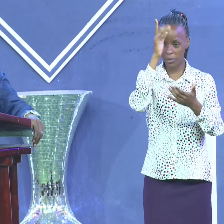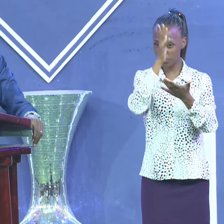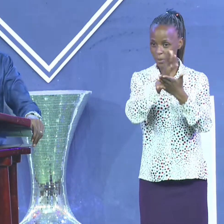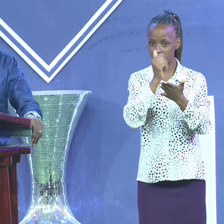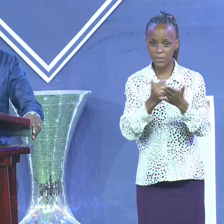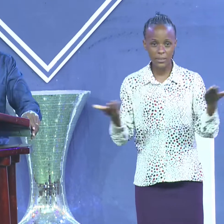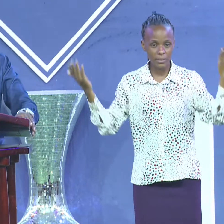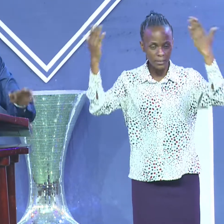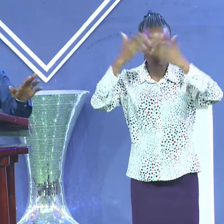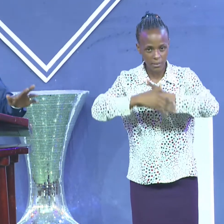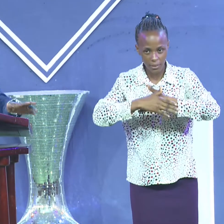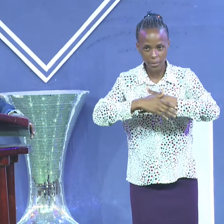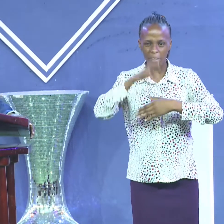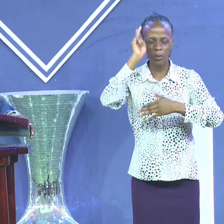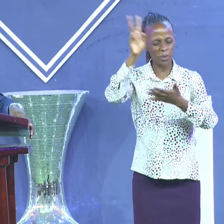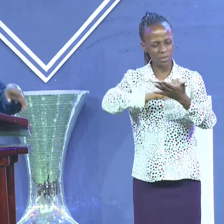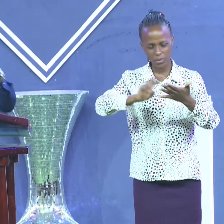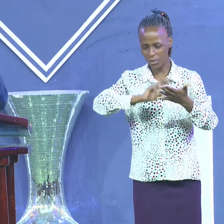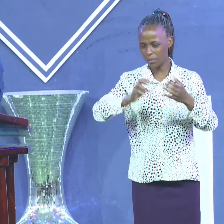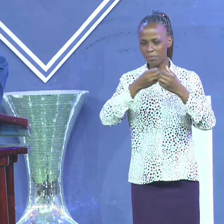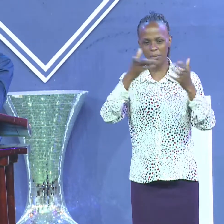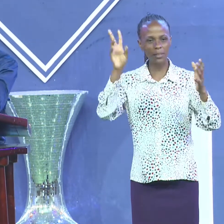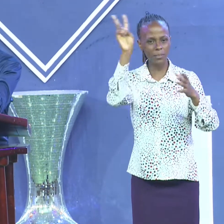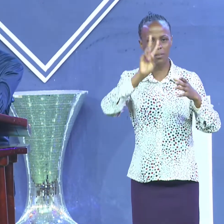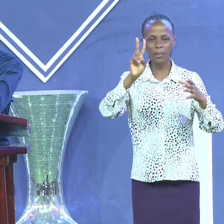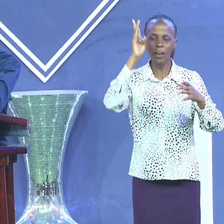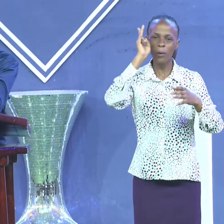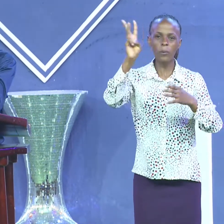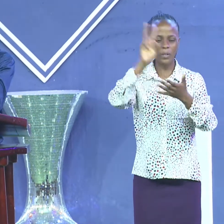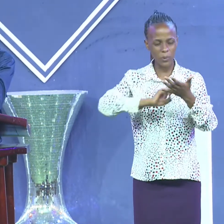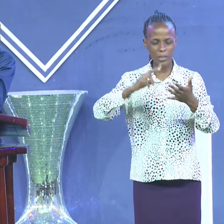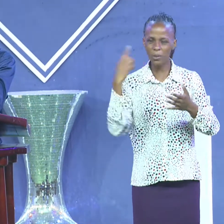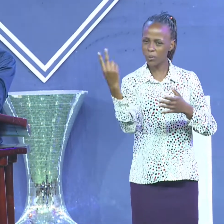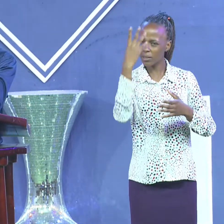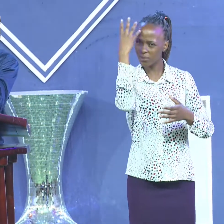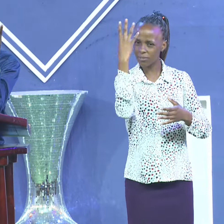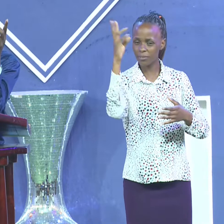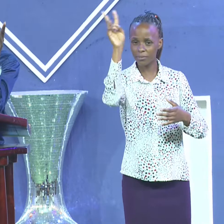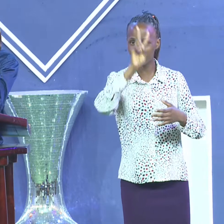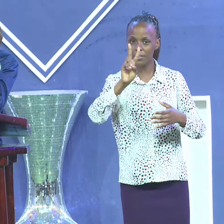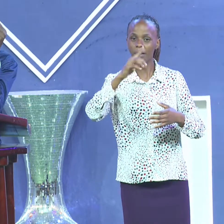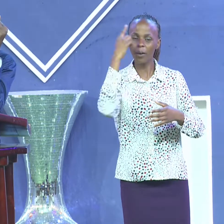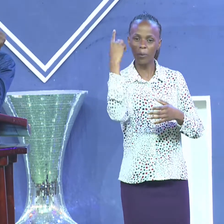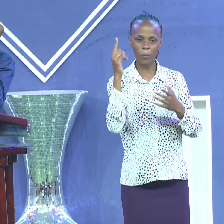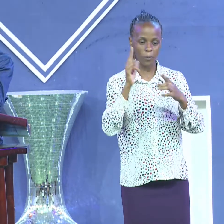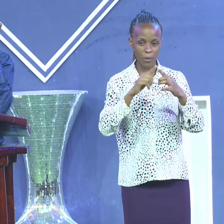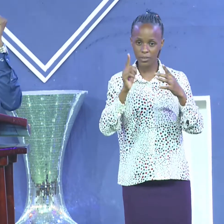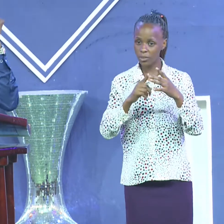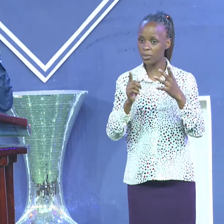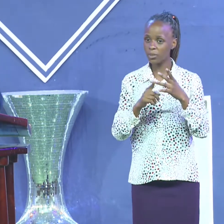I told you because it's night, we're not going to read very many verses. We are going to read only 4 verses.